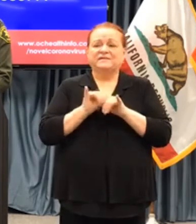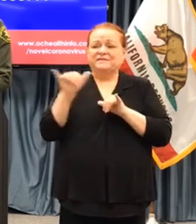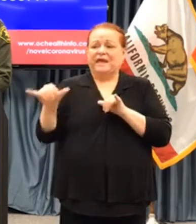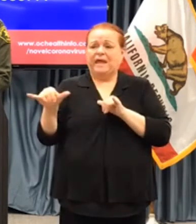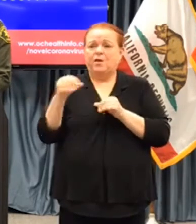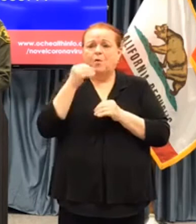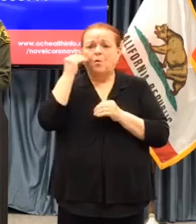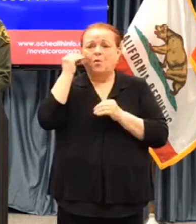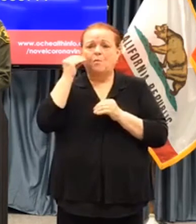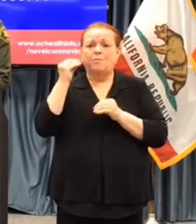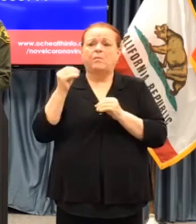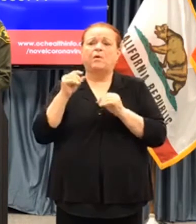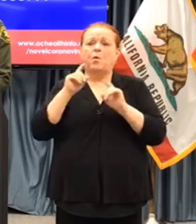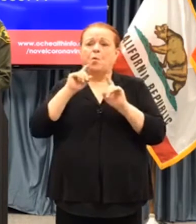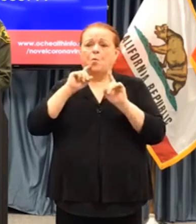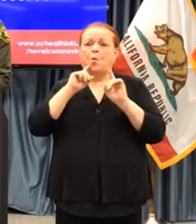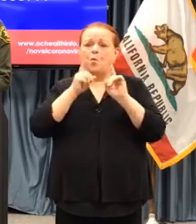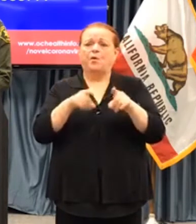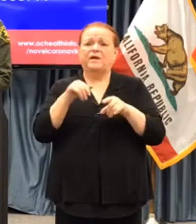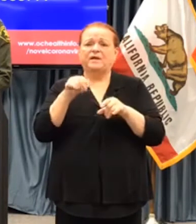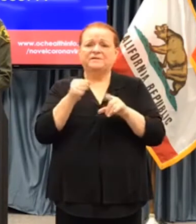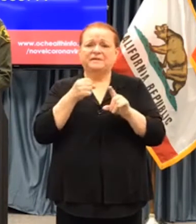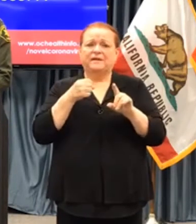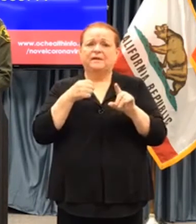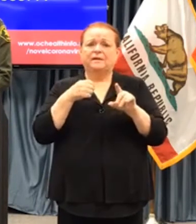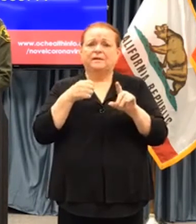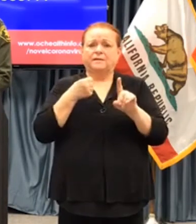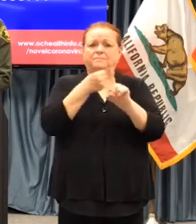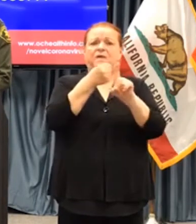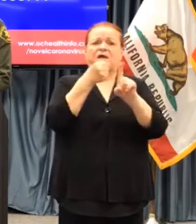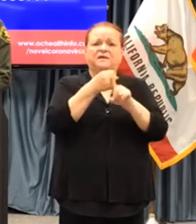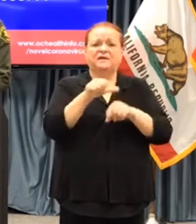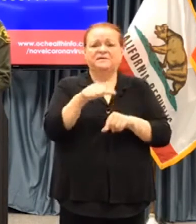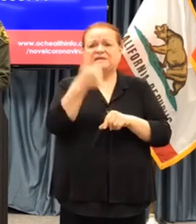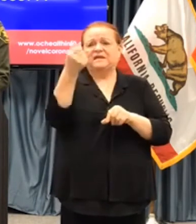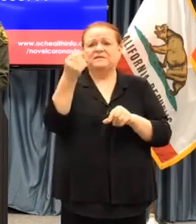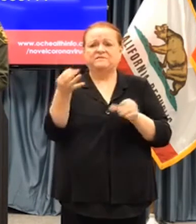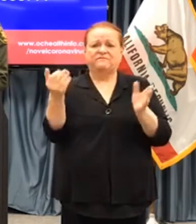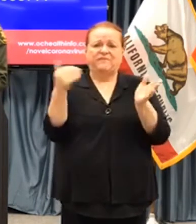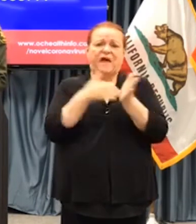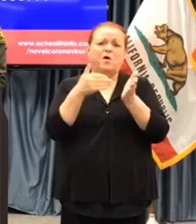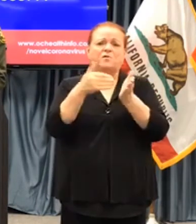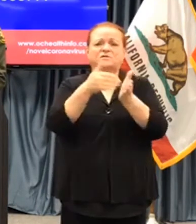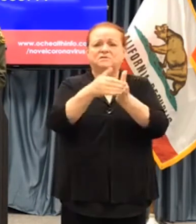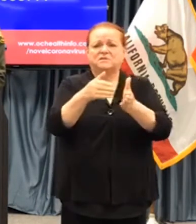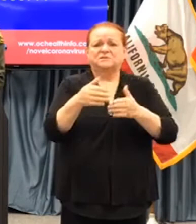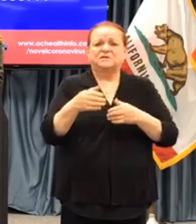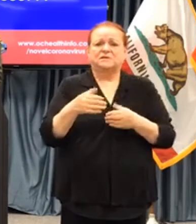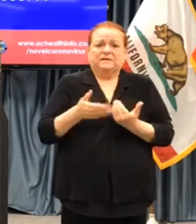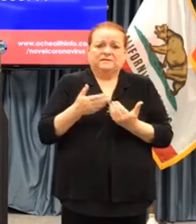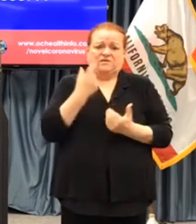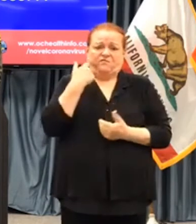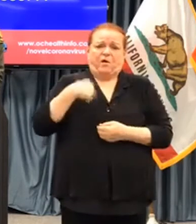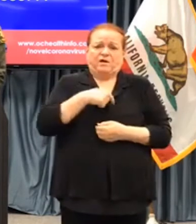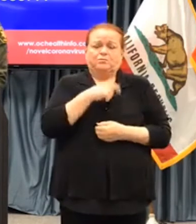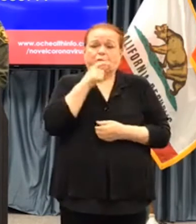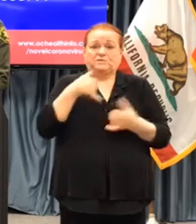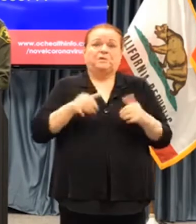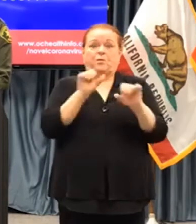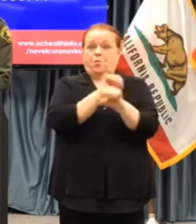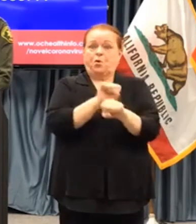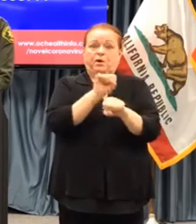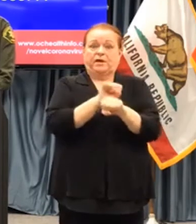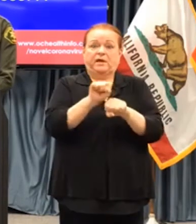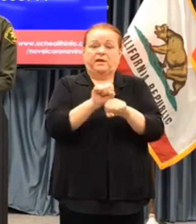of tens of thousands of Orange County residents. It is easy for those of us in government who are still employed or those classified